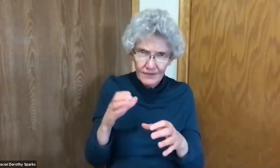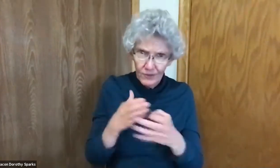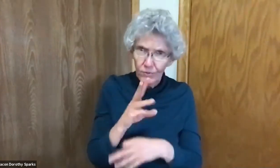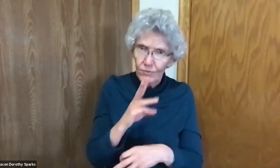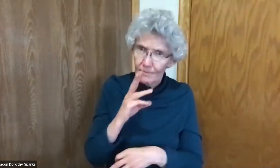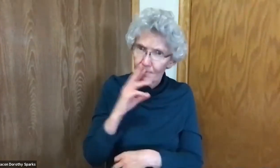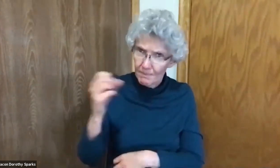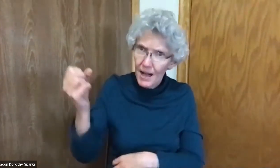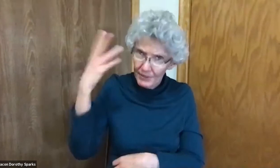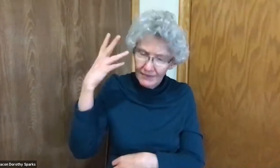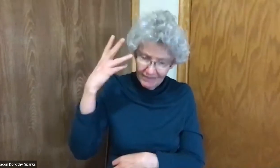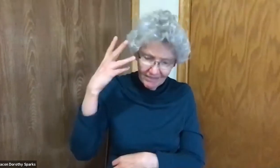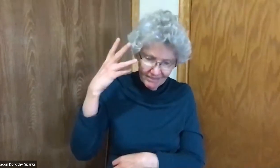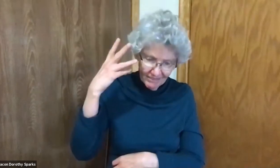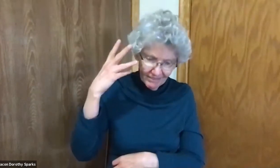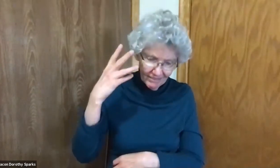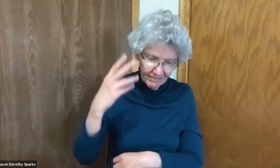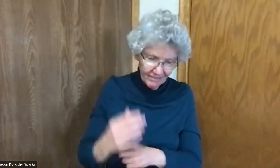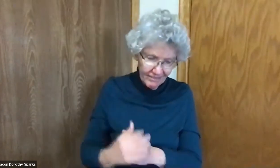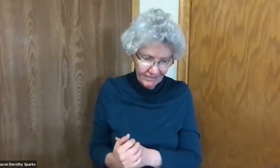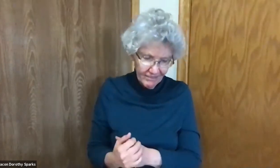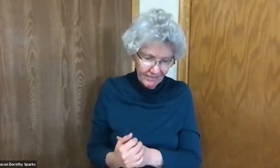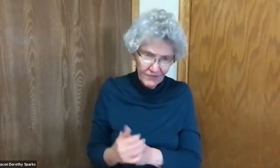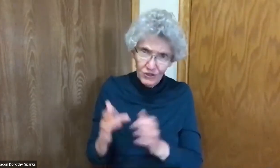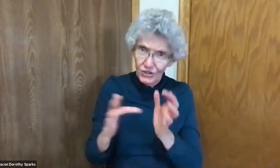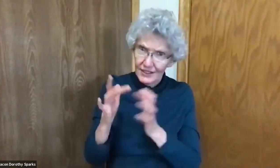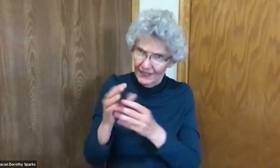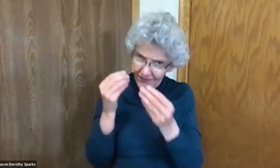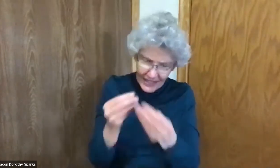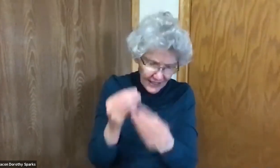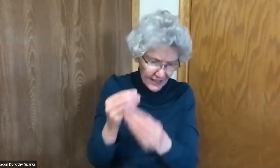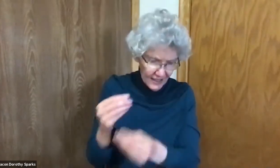Jesus embraced his mission in the waters of baptism.